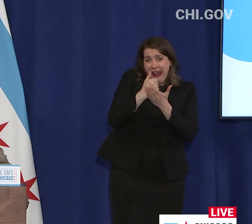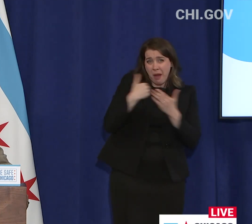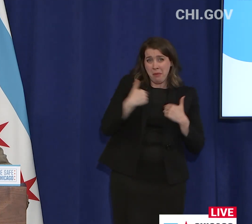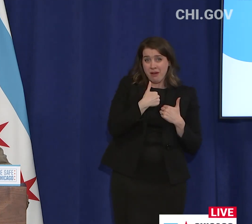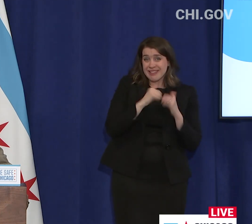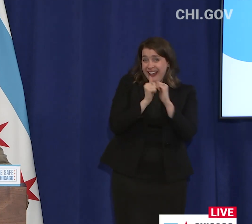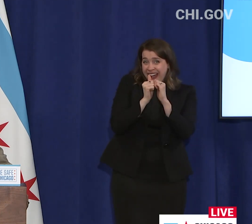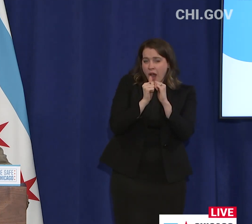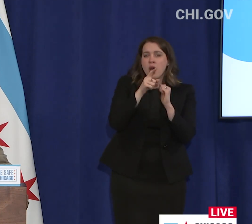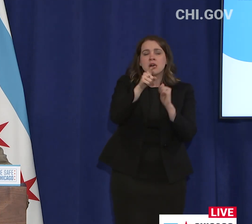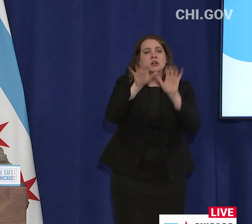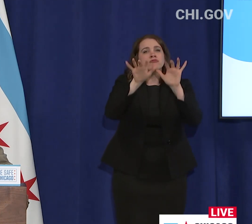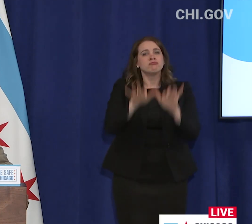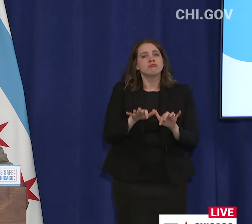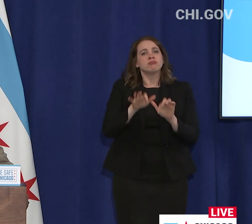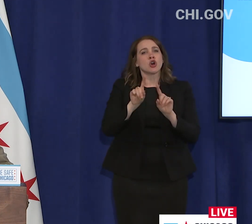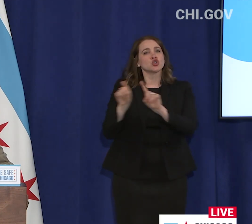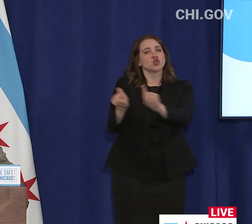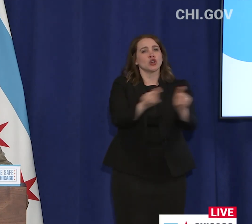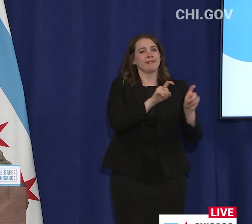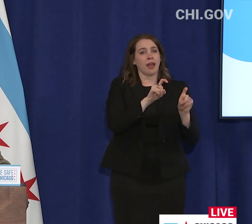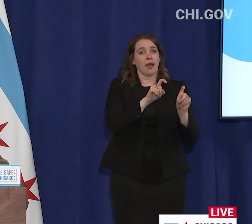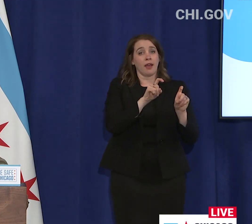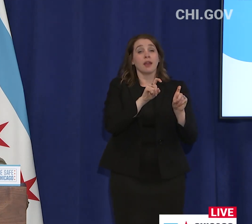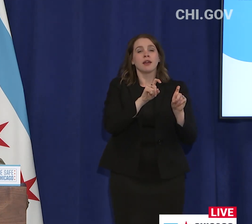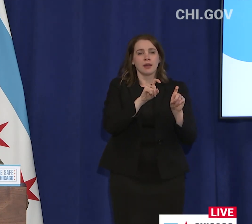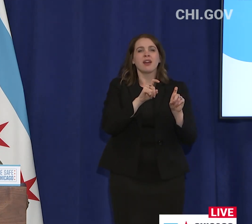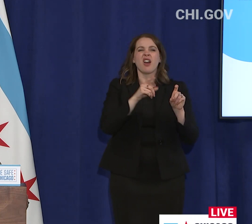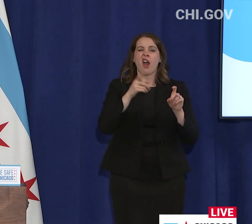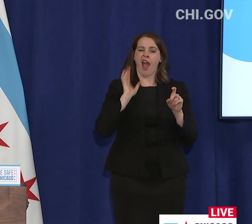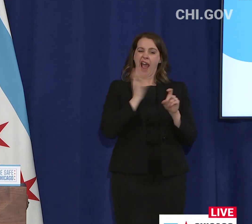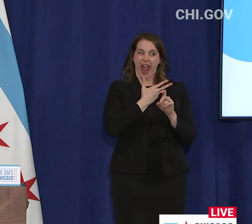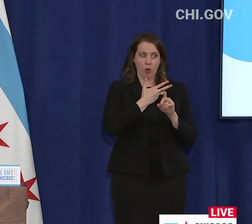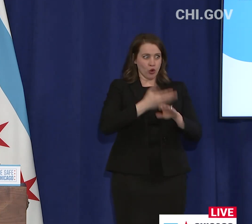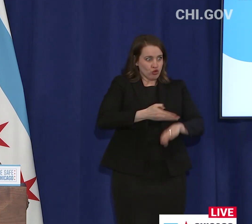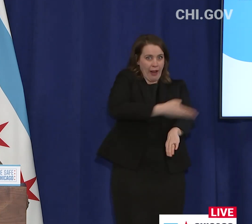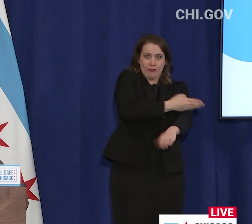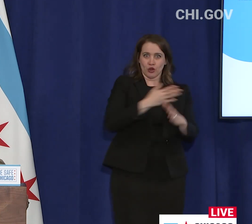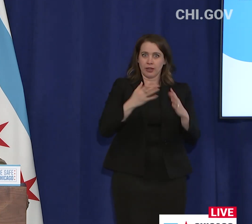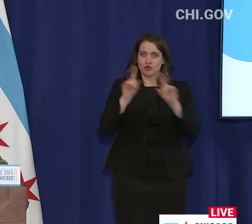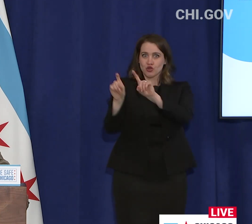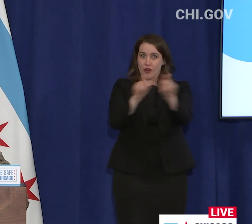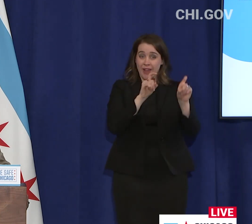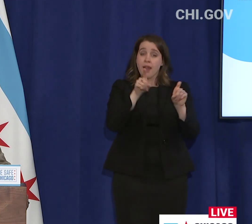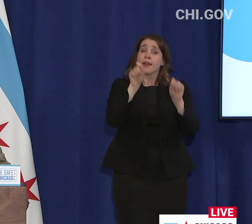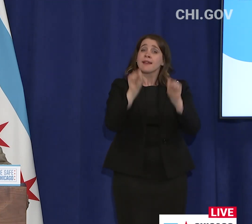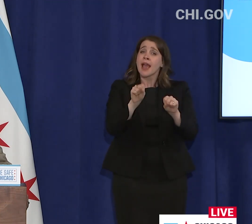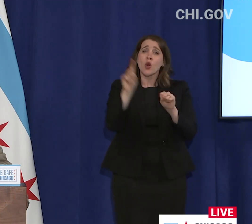a recovery survey, which is available on our city's COVID-19 website